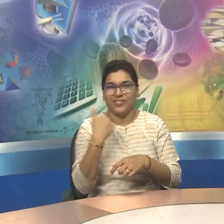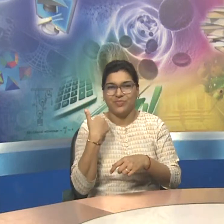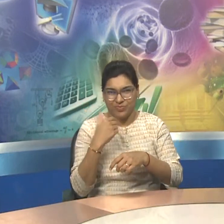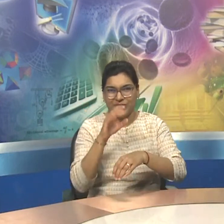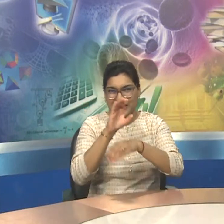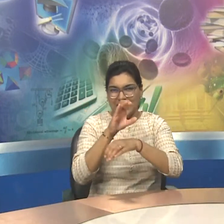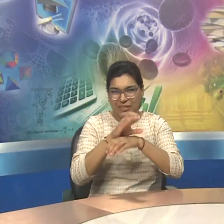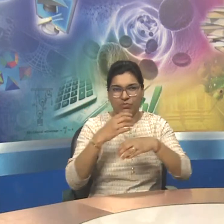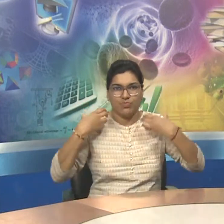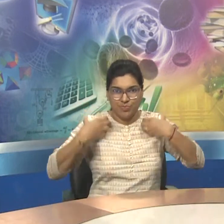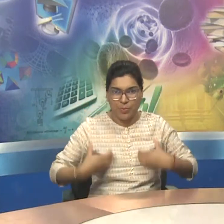good to